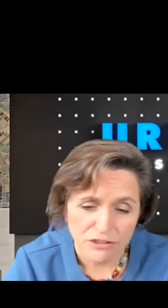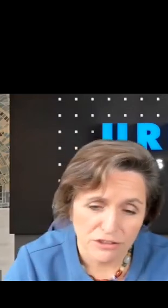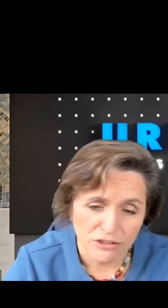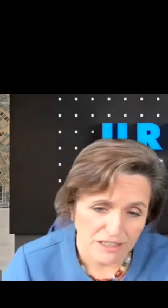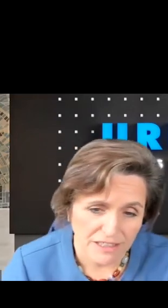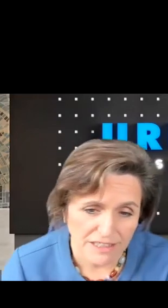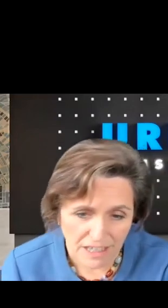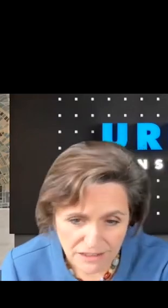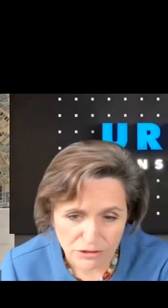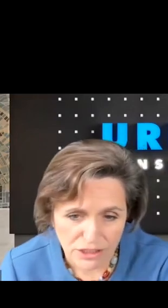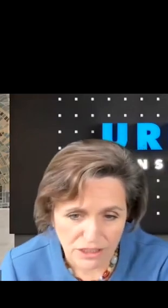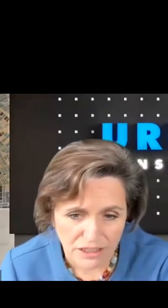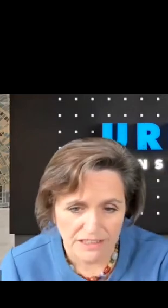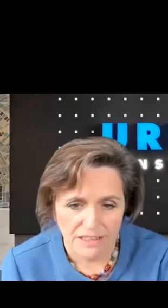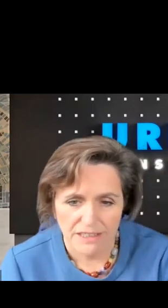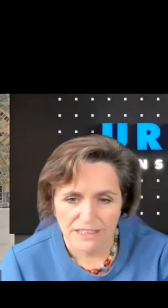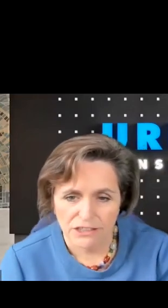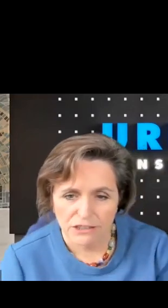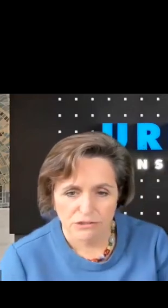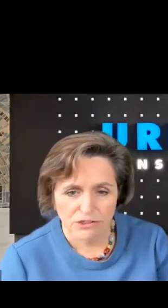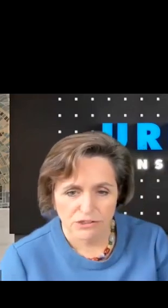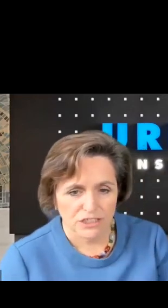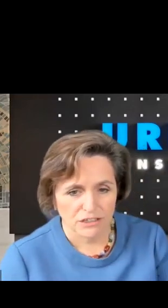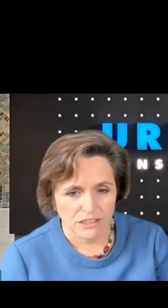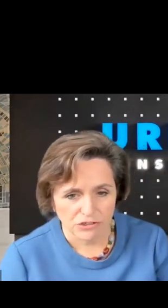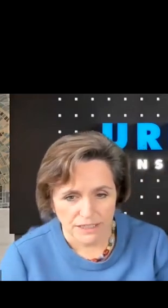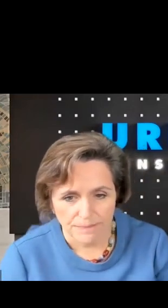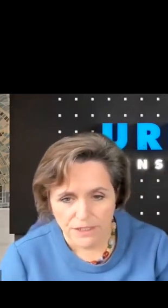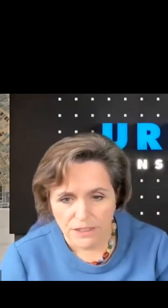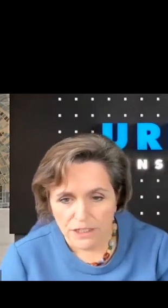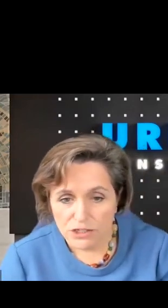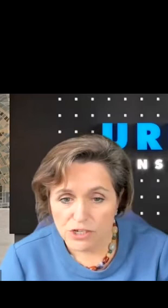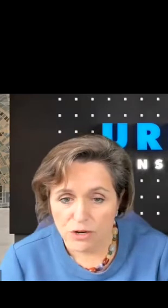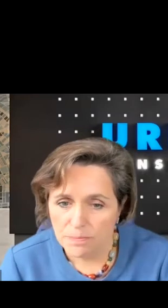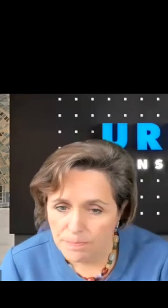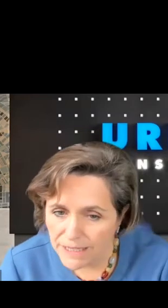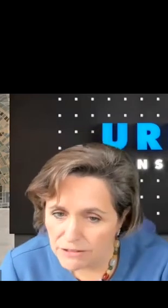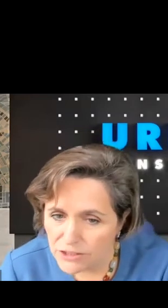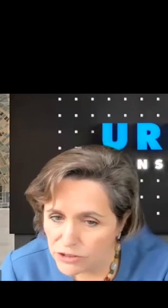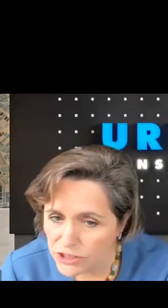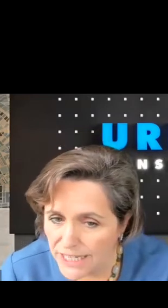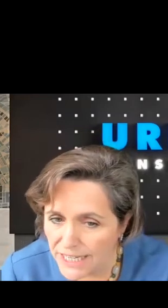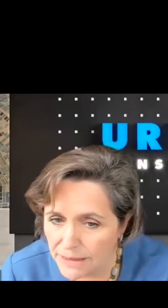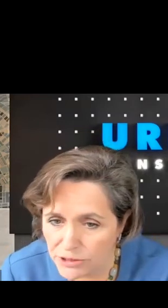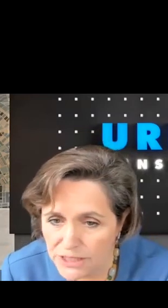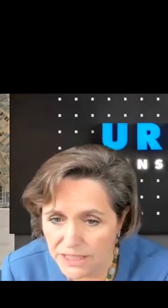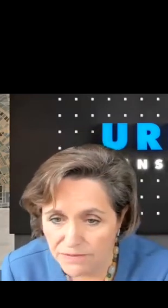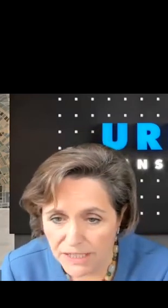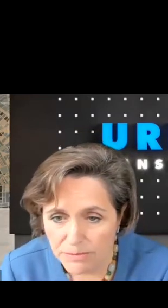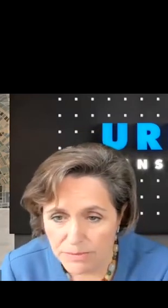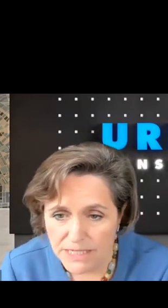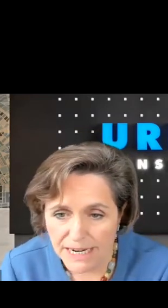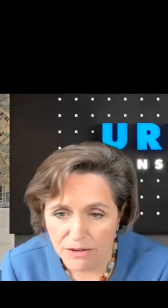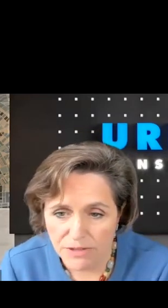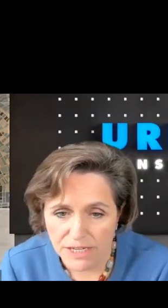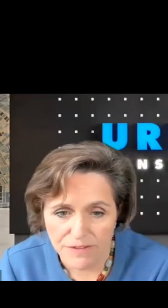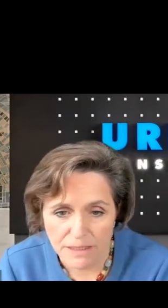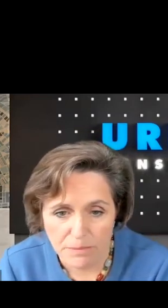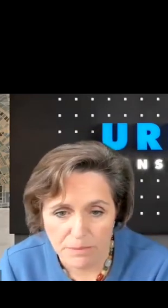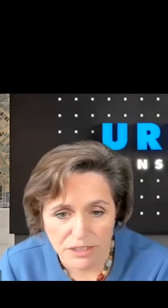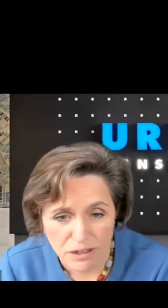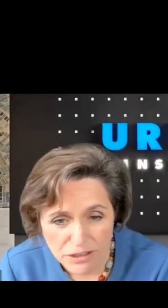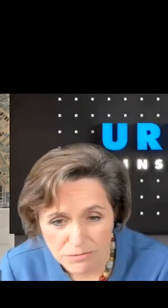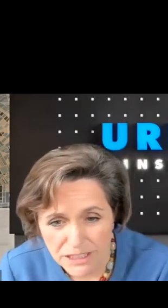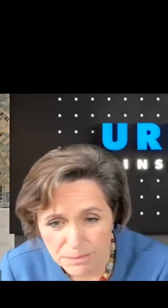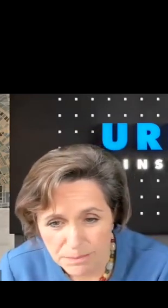most understudied institutions in our country. So to better understand prison environments and how they